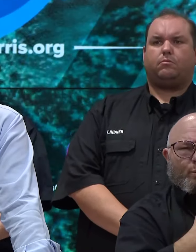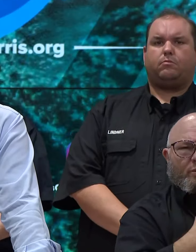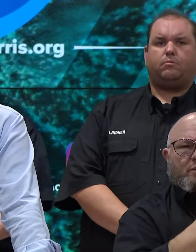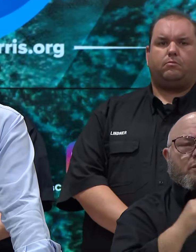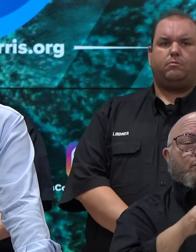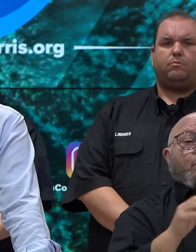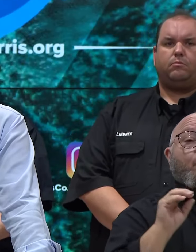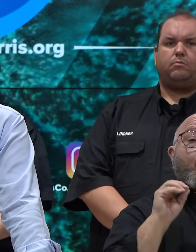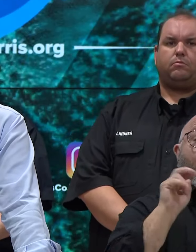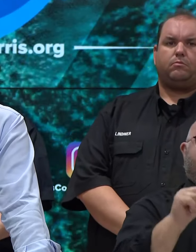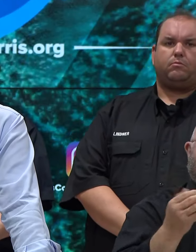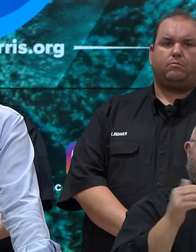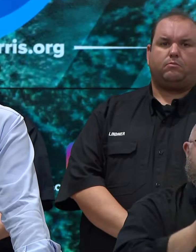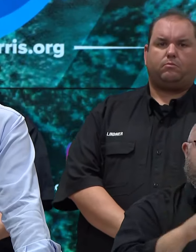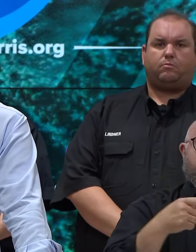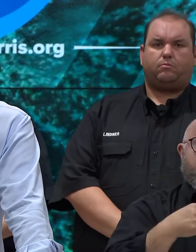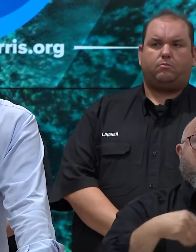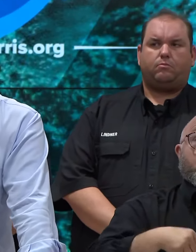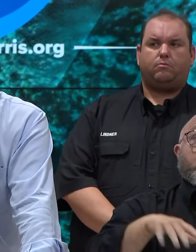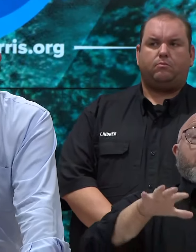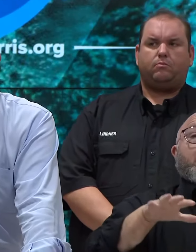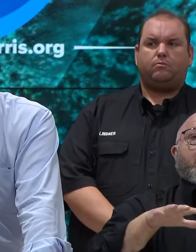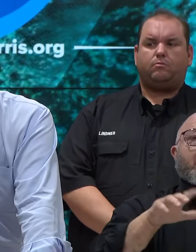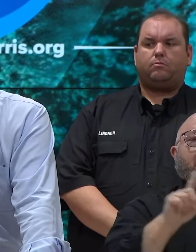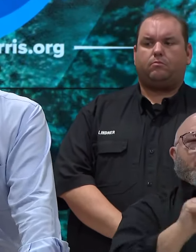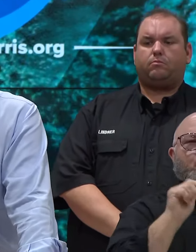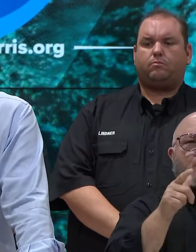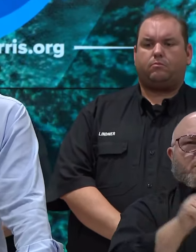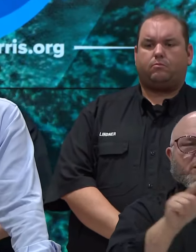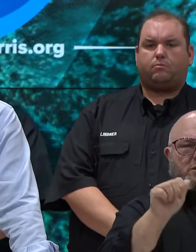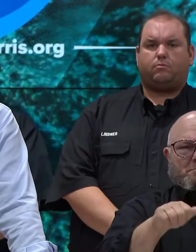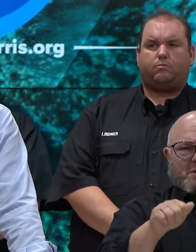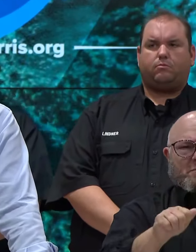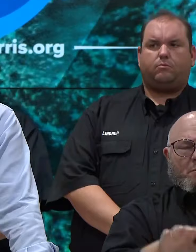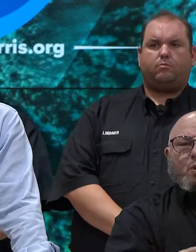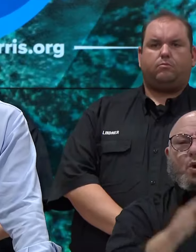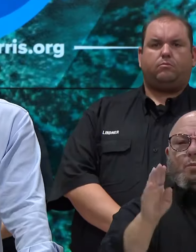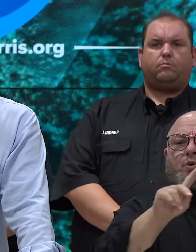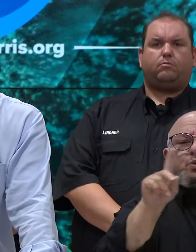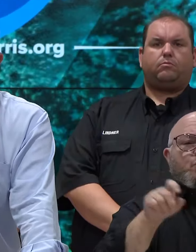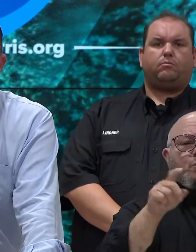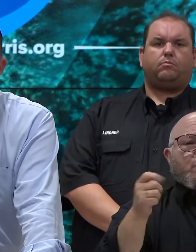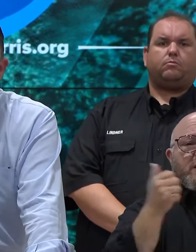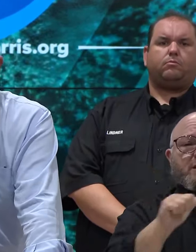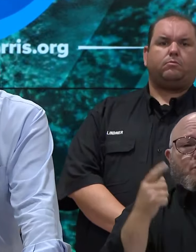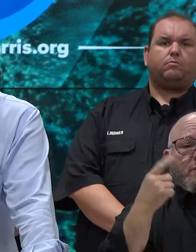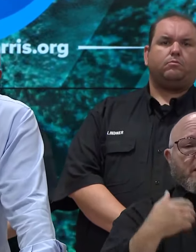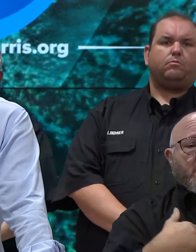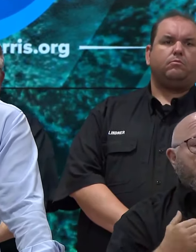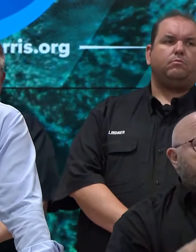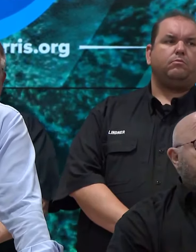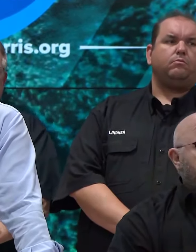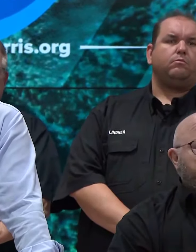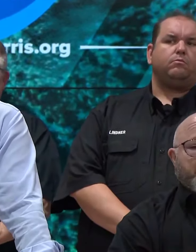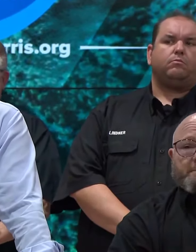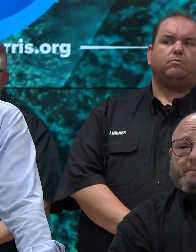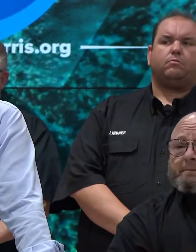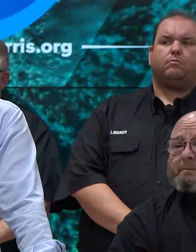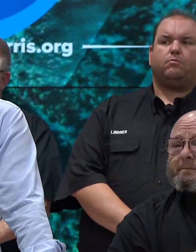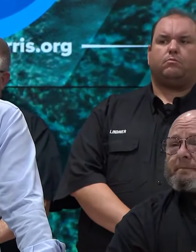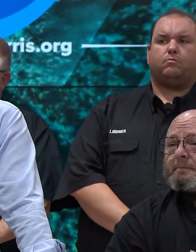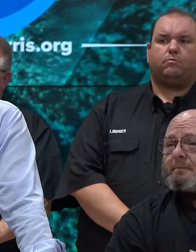power back on as quickly as possible. So with that, I'll open up to questions that anyone may have. There